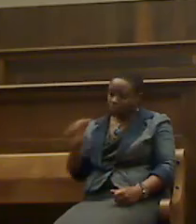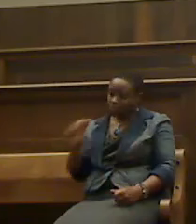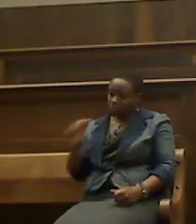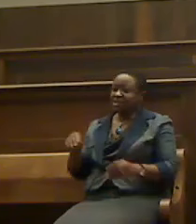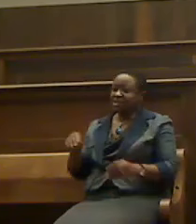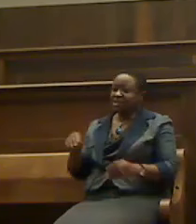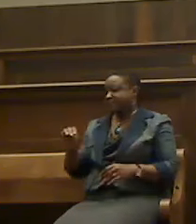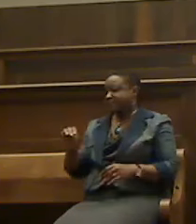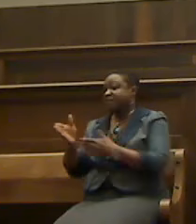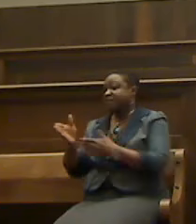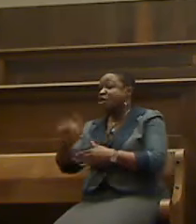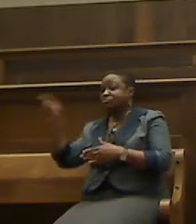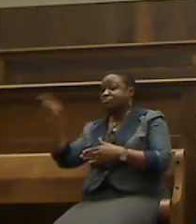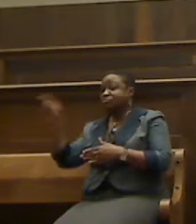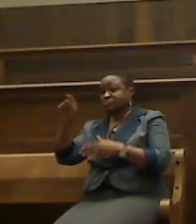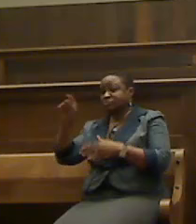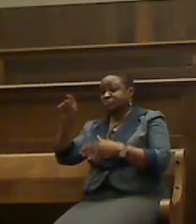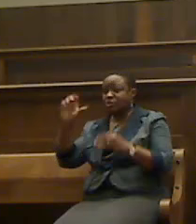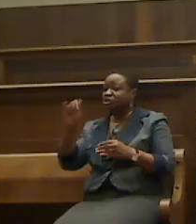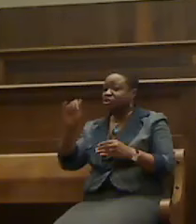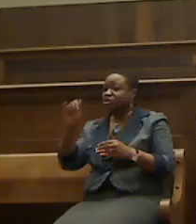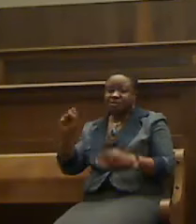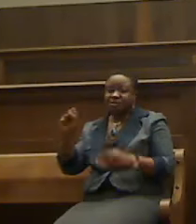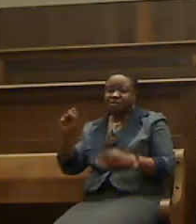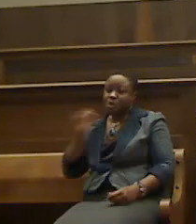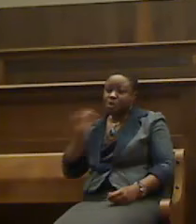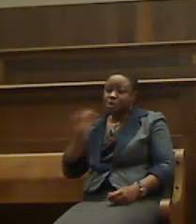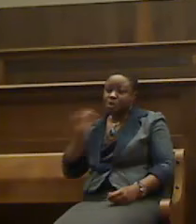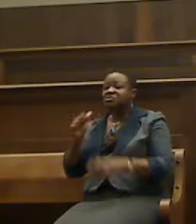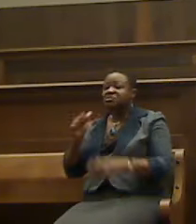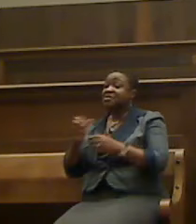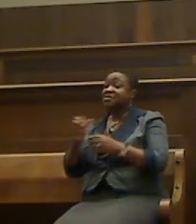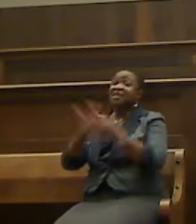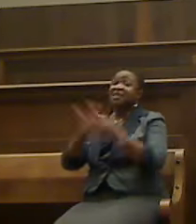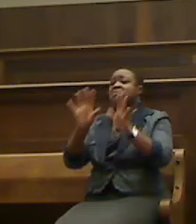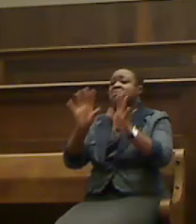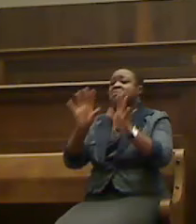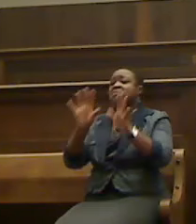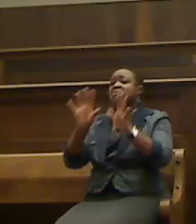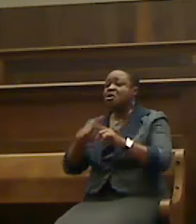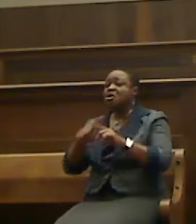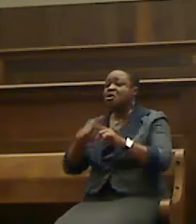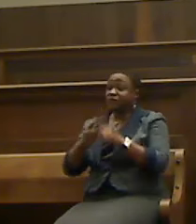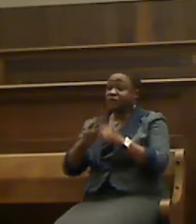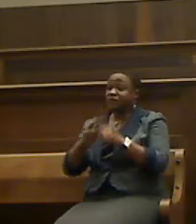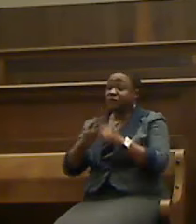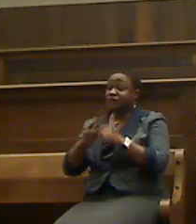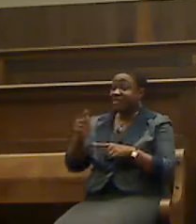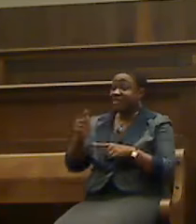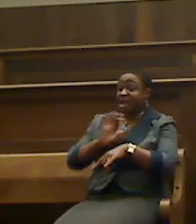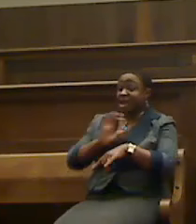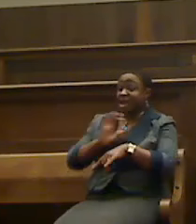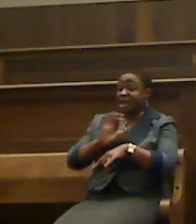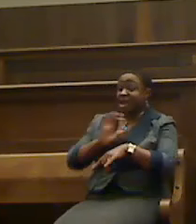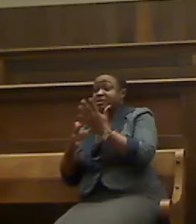other chains that won't sell it, but have been keeping low profile. Friends of the Earth and our Institute for Responsible Technology are both